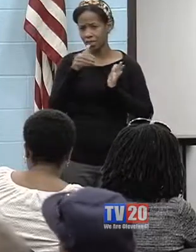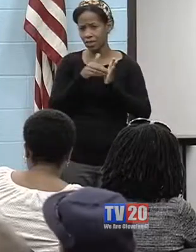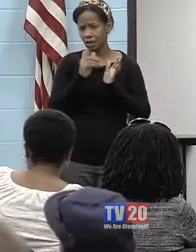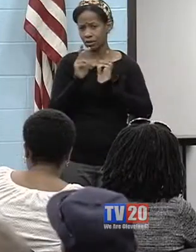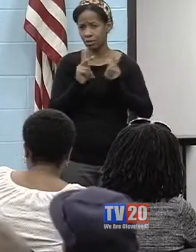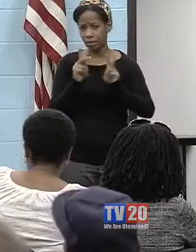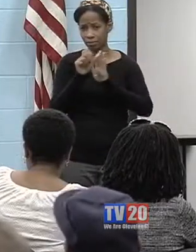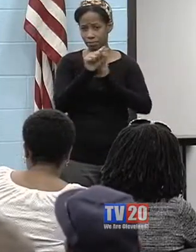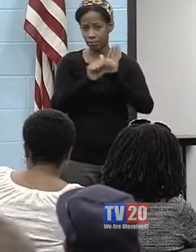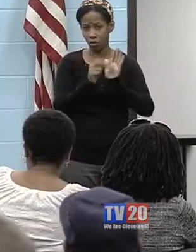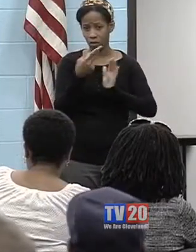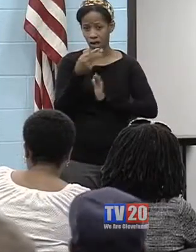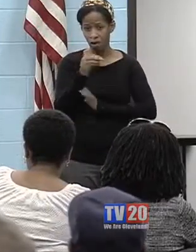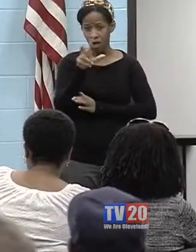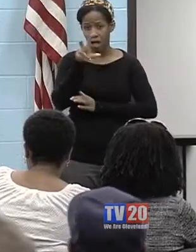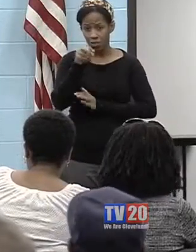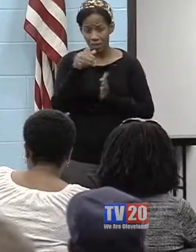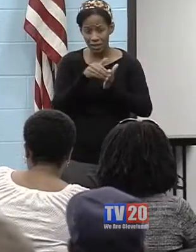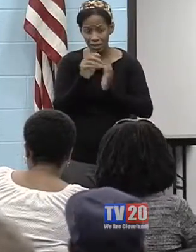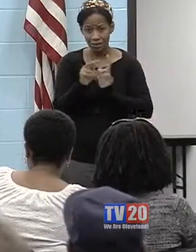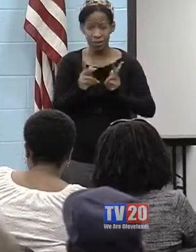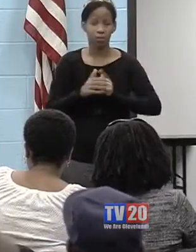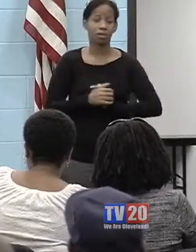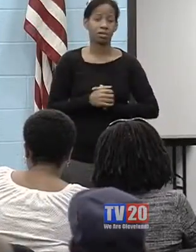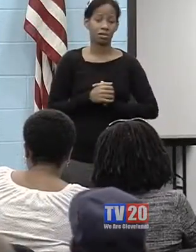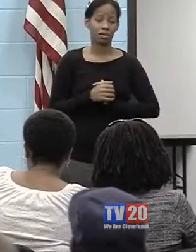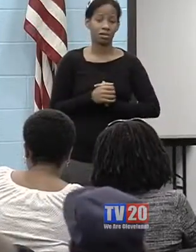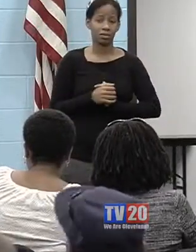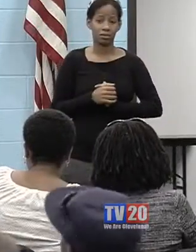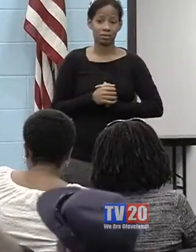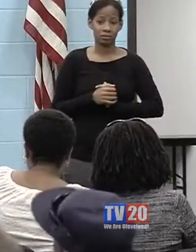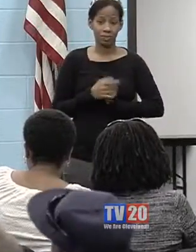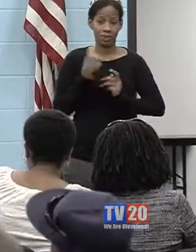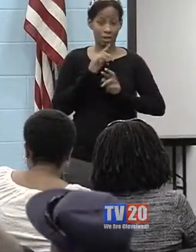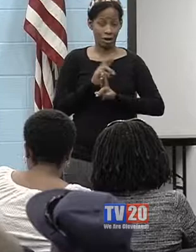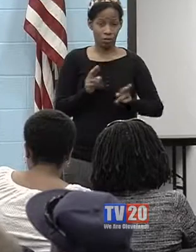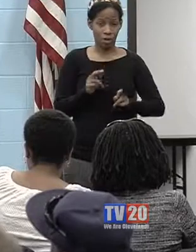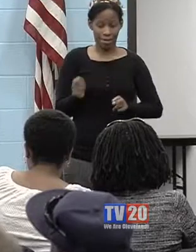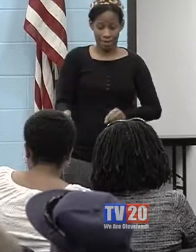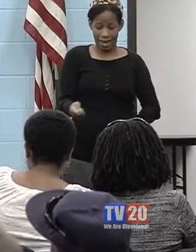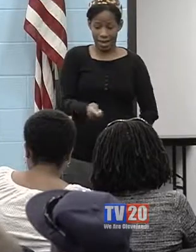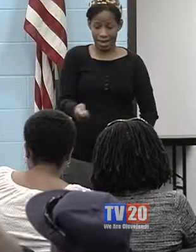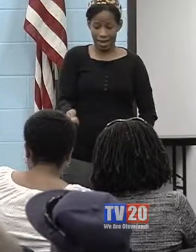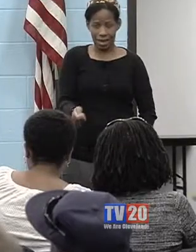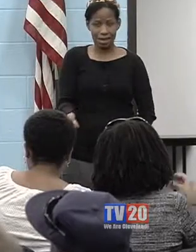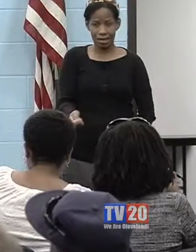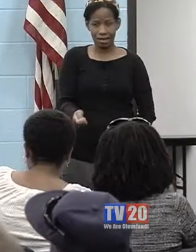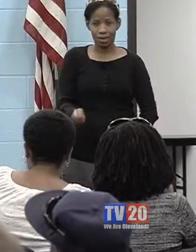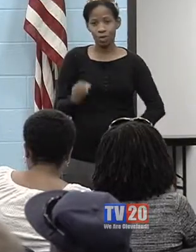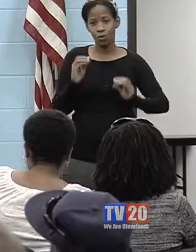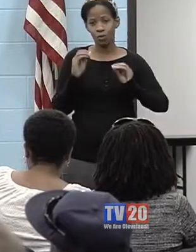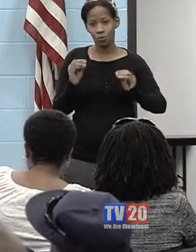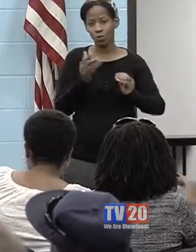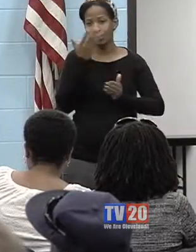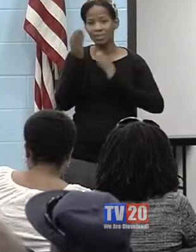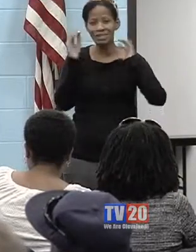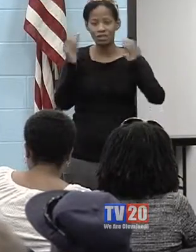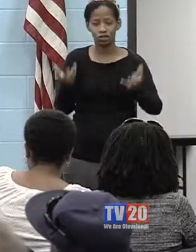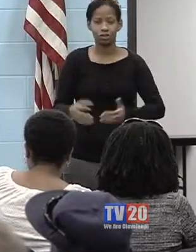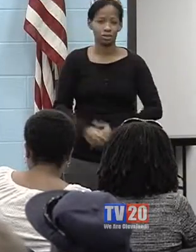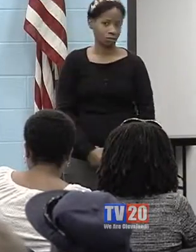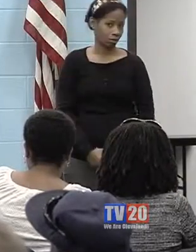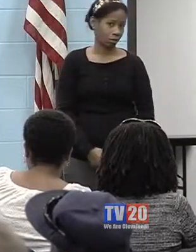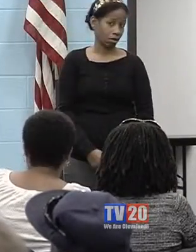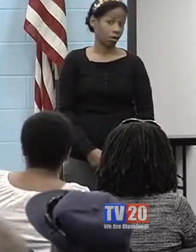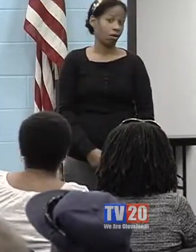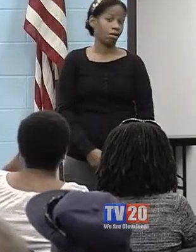state of Ohio. That's really dangerous because we put those canes out there, but we didn't teach anybody how to use it. Now, so